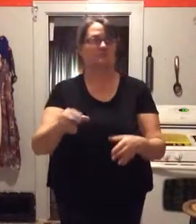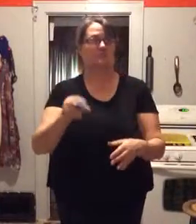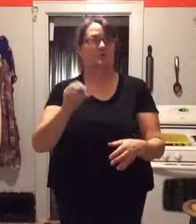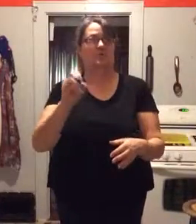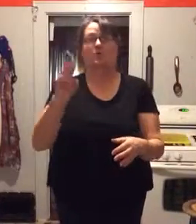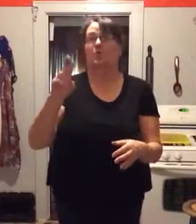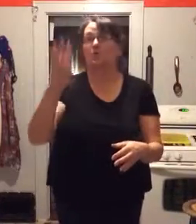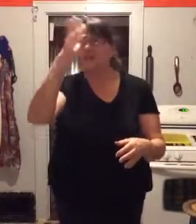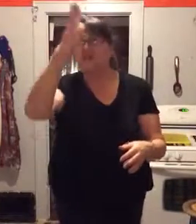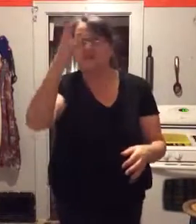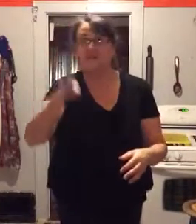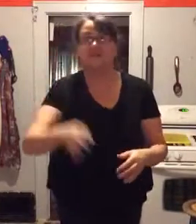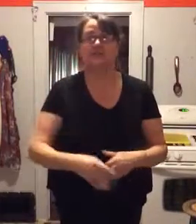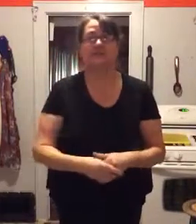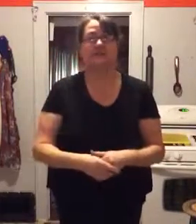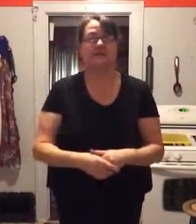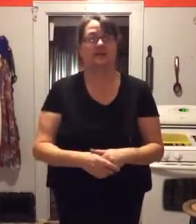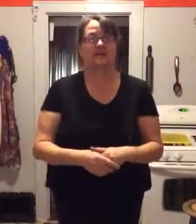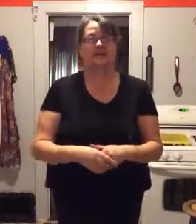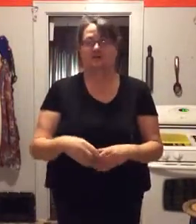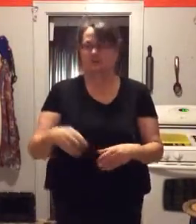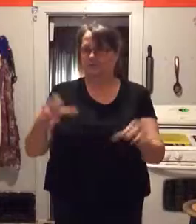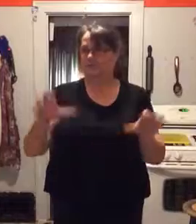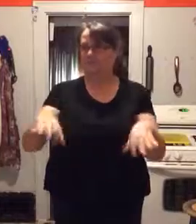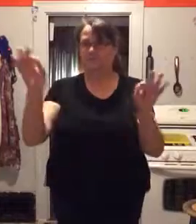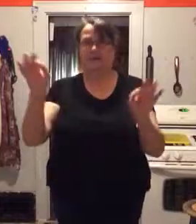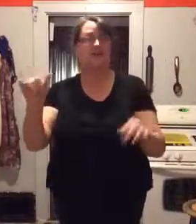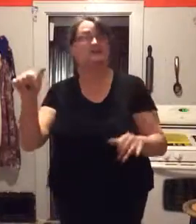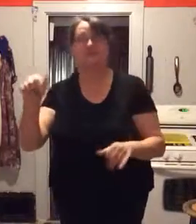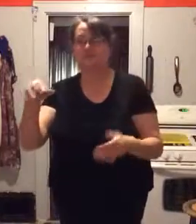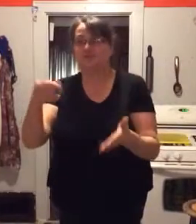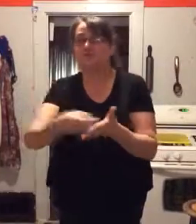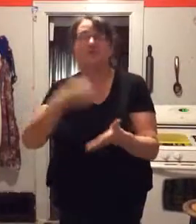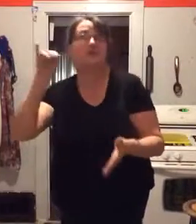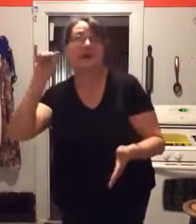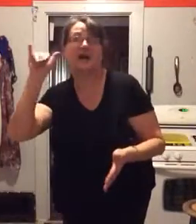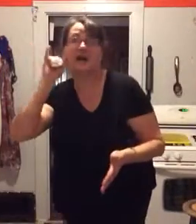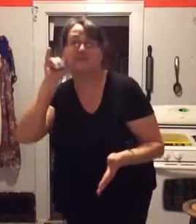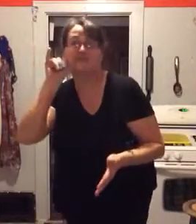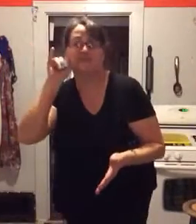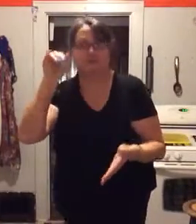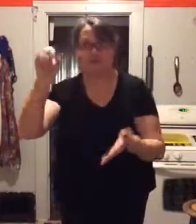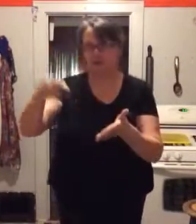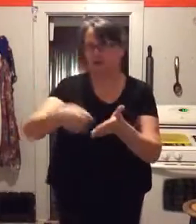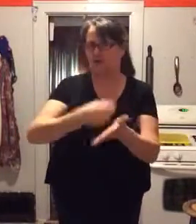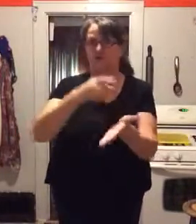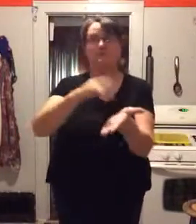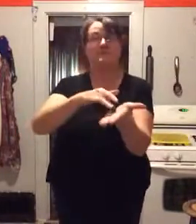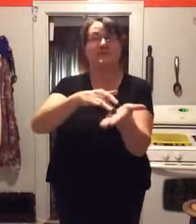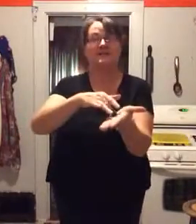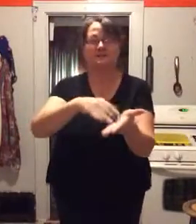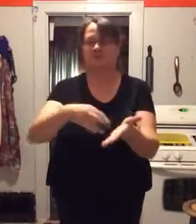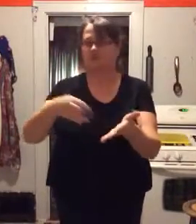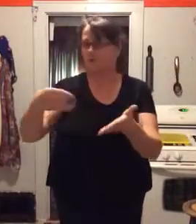up with the next iPhone or a new medicine or a new vaccine, but you might not know